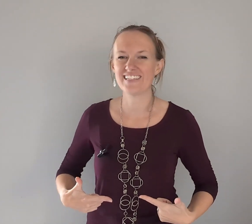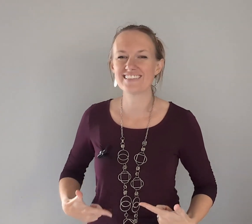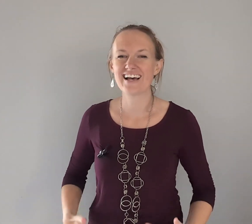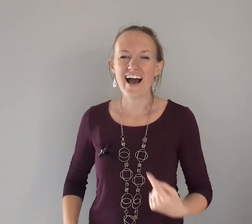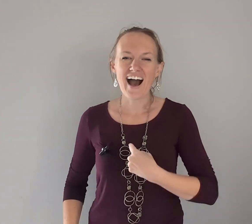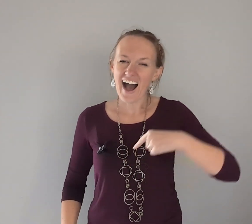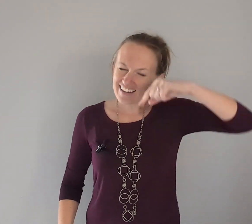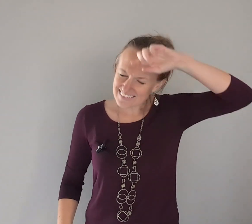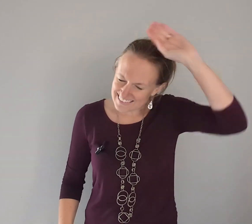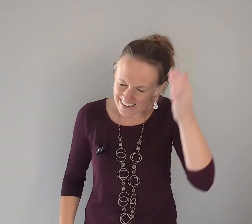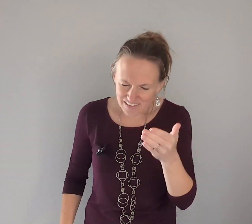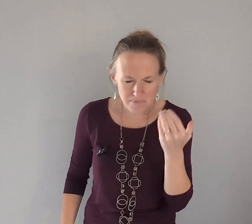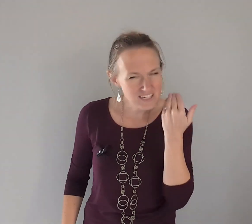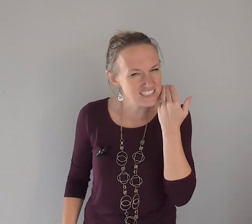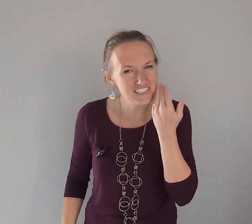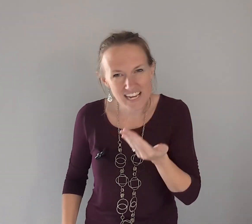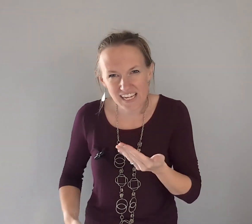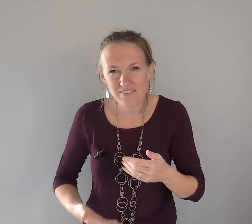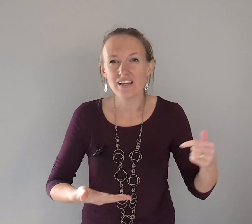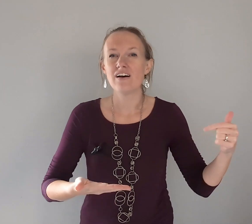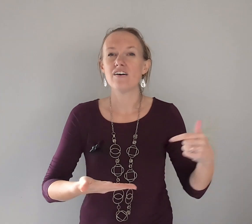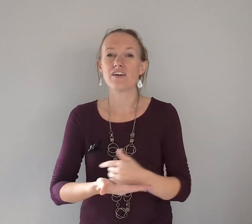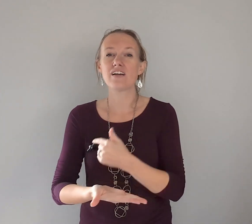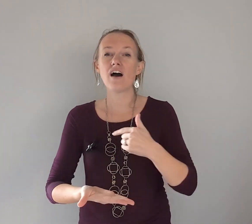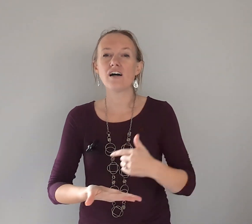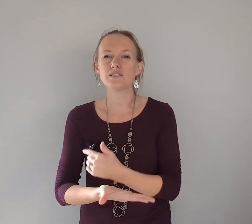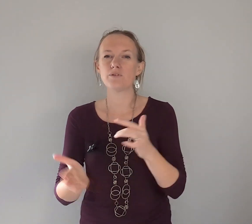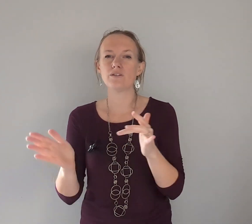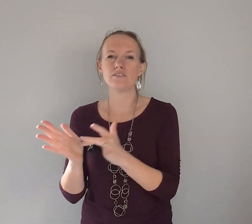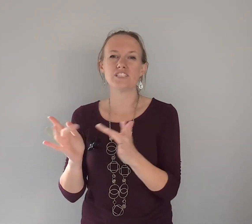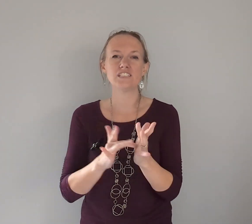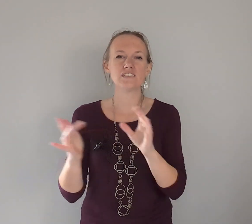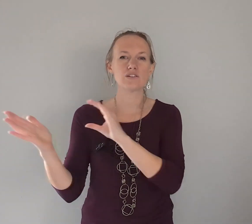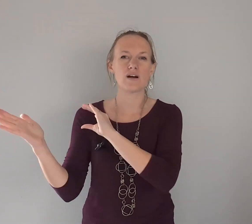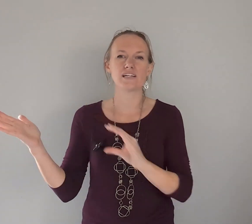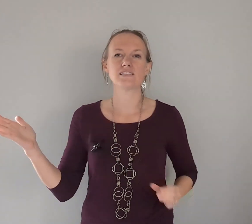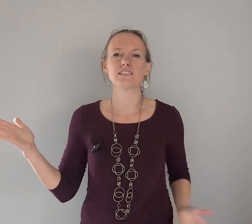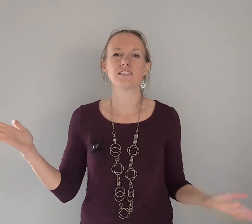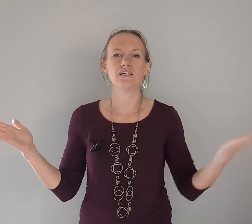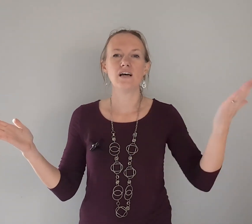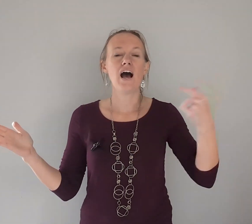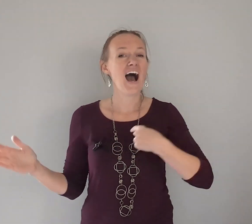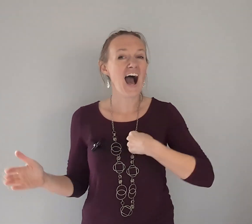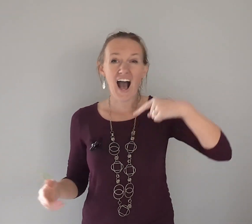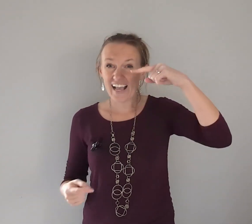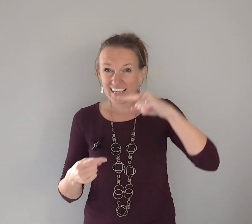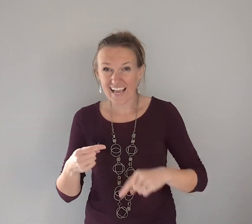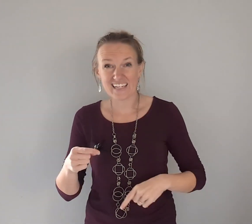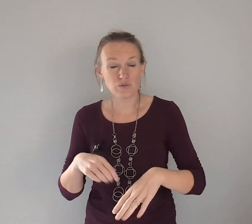twice. I'll never be ashamed of the gospel of Jesus Christ. I can't